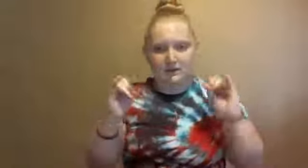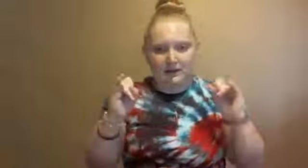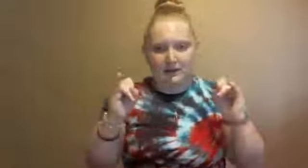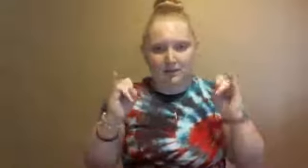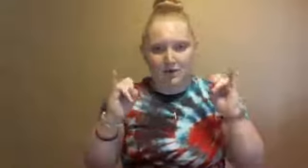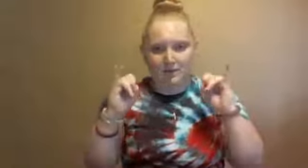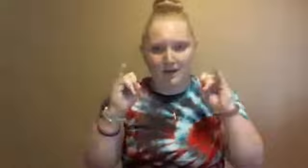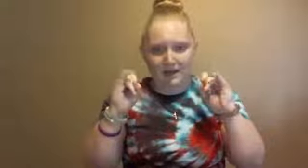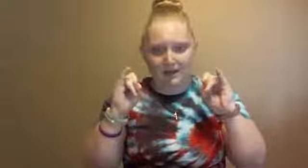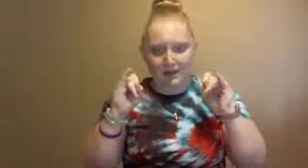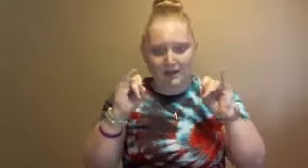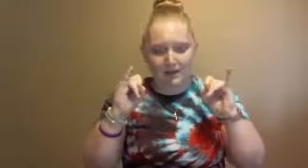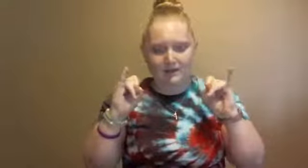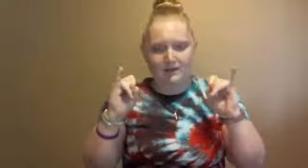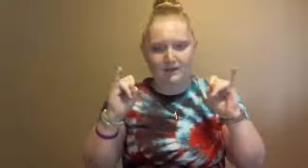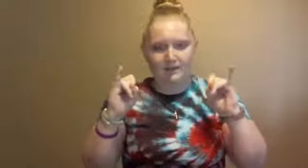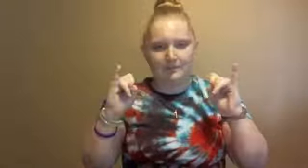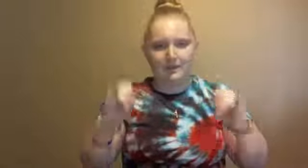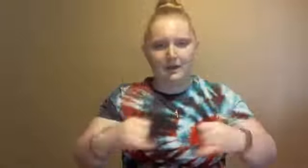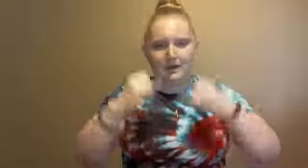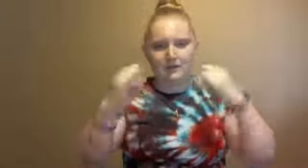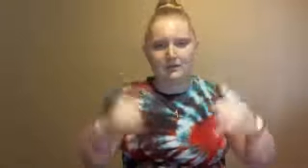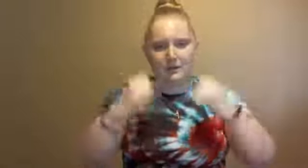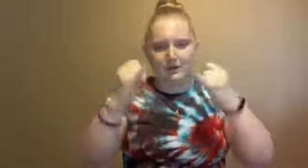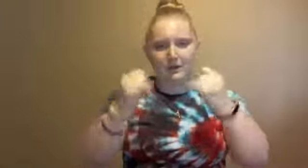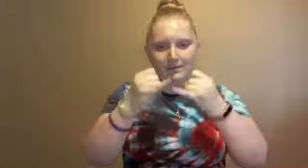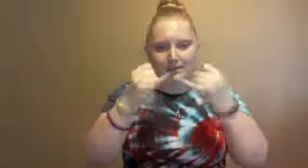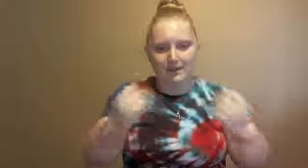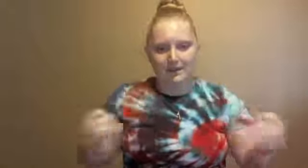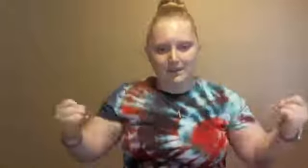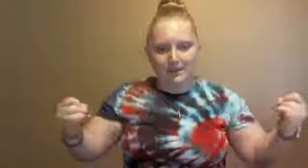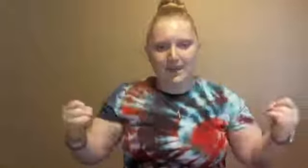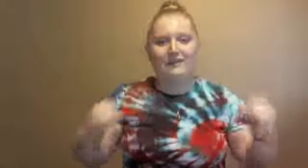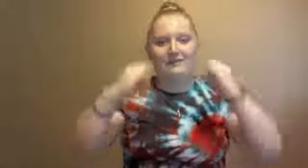take your pinky fingers and you circle them and then pull out.